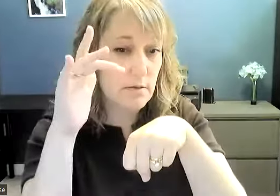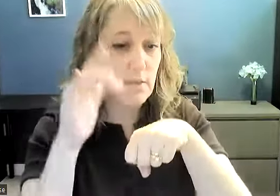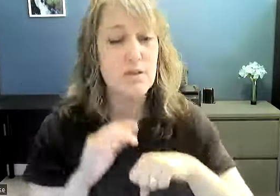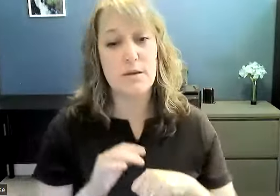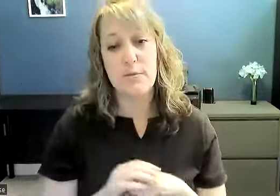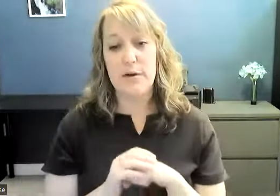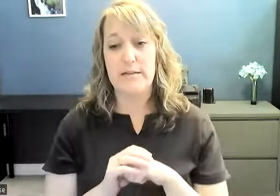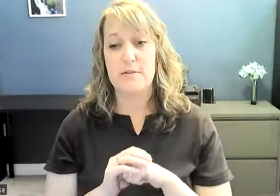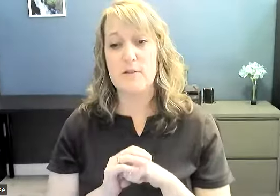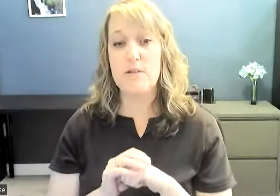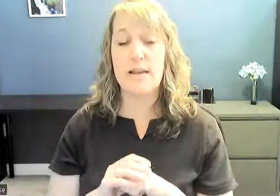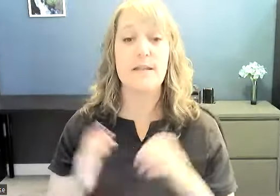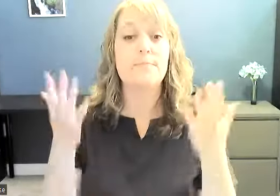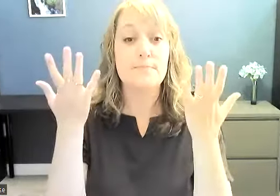touch the top of your hand. So let's do that again.